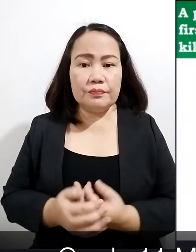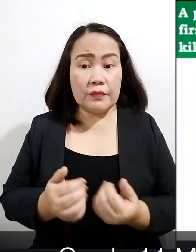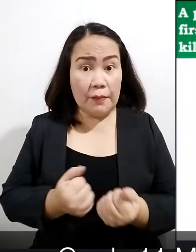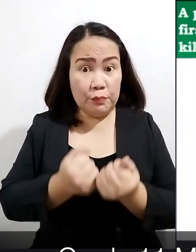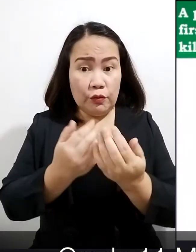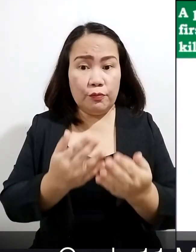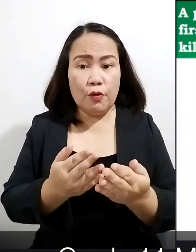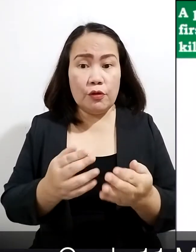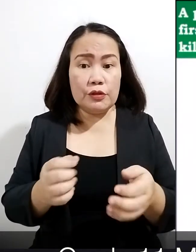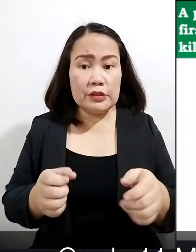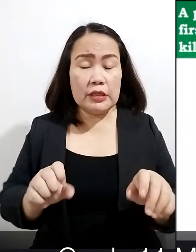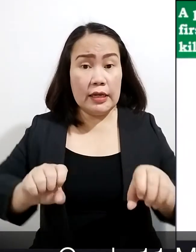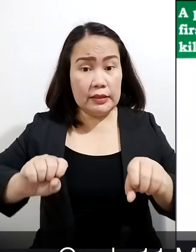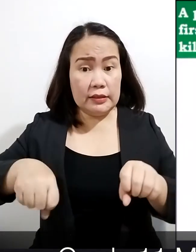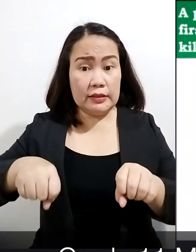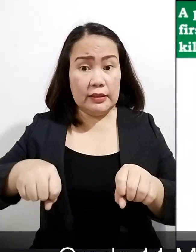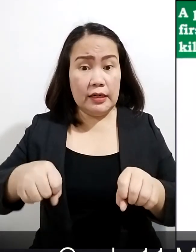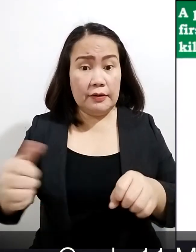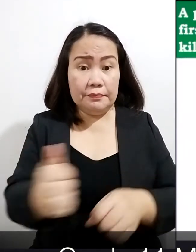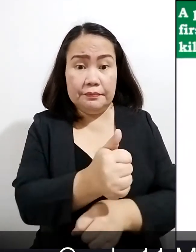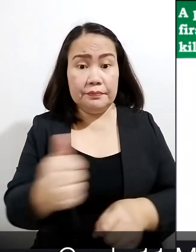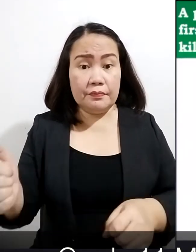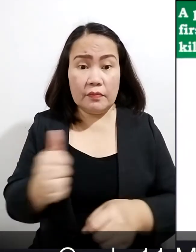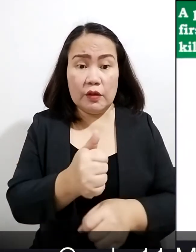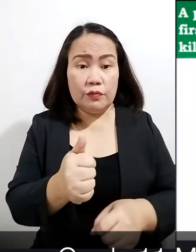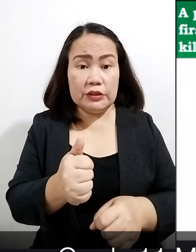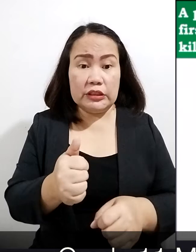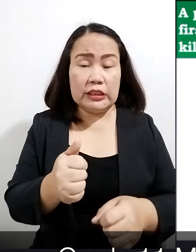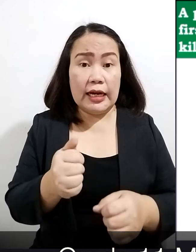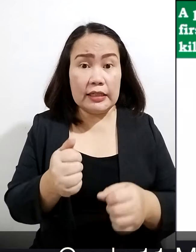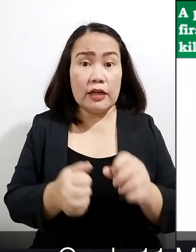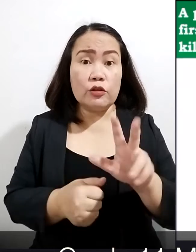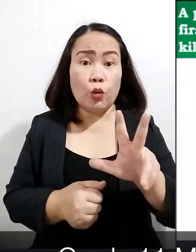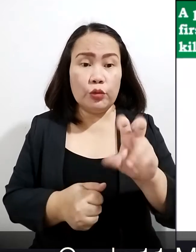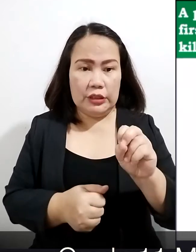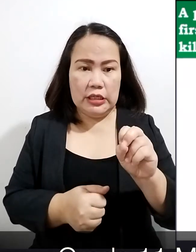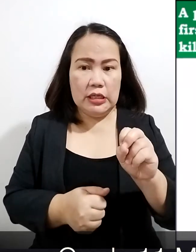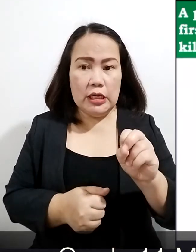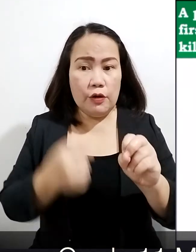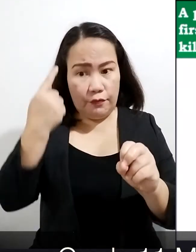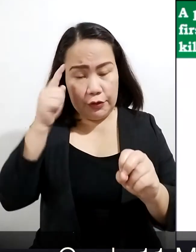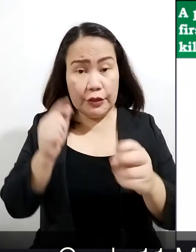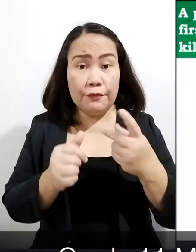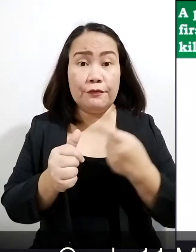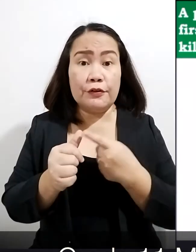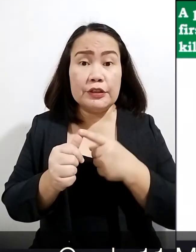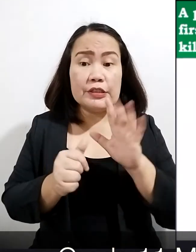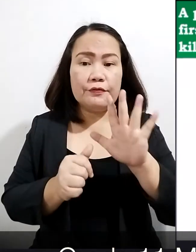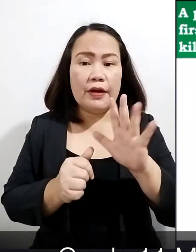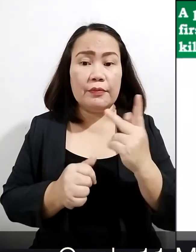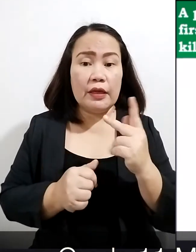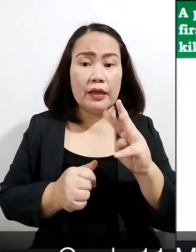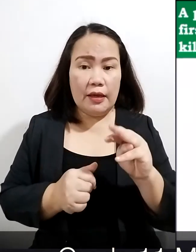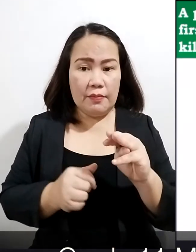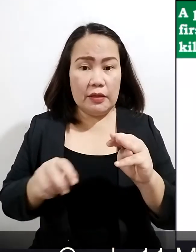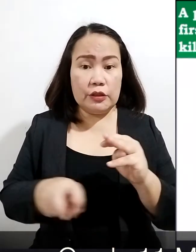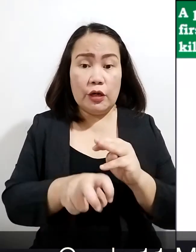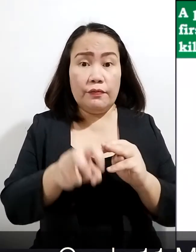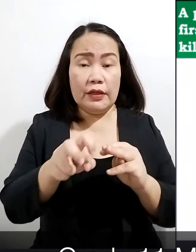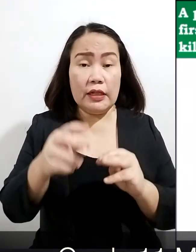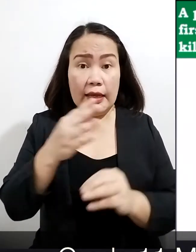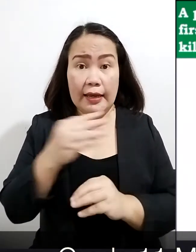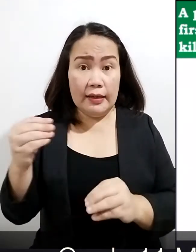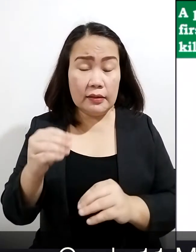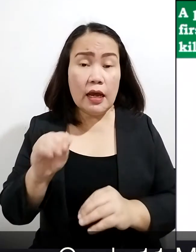A proposed tricycle fare would charge 30 pesos for the first 5 kilometers of travel and 5 pesos for